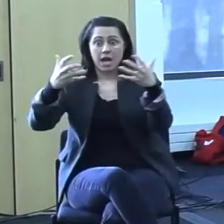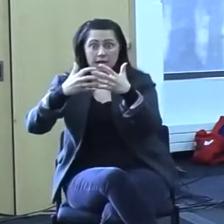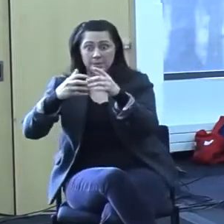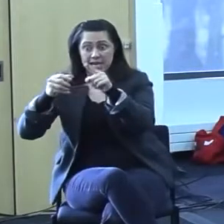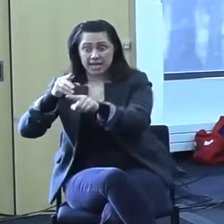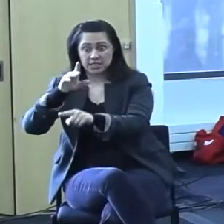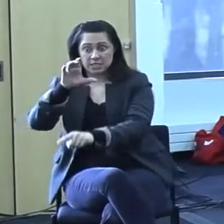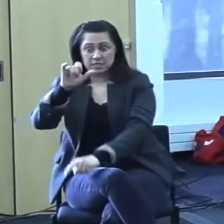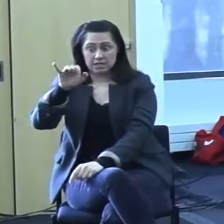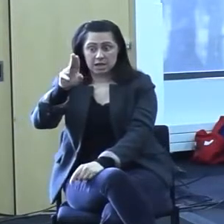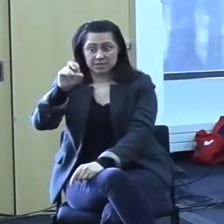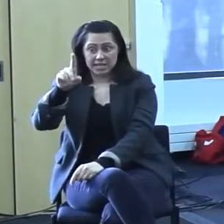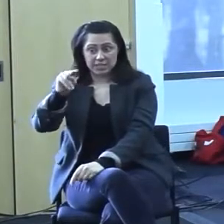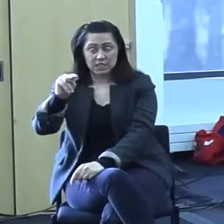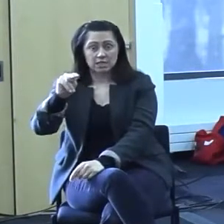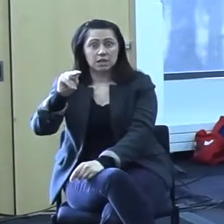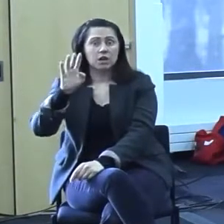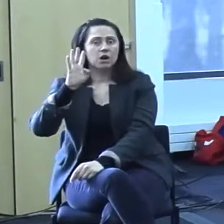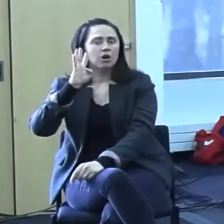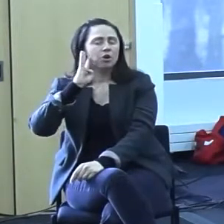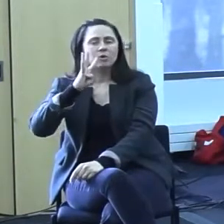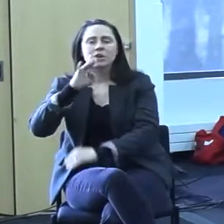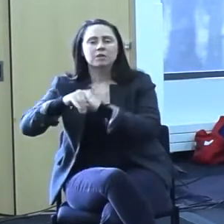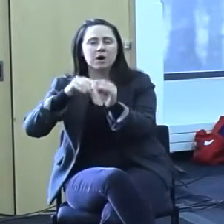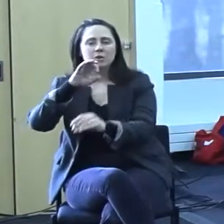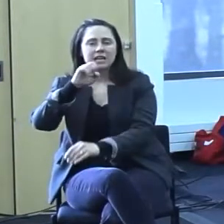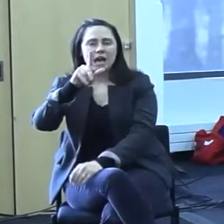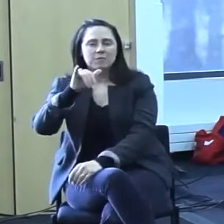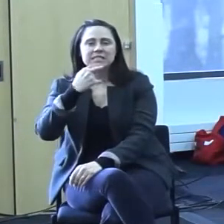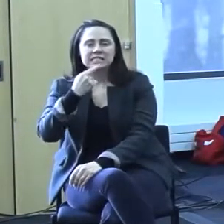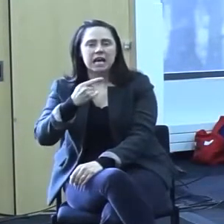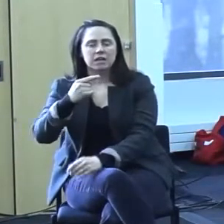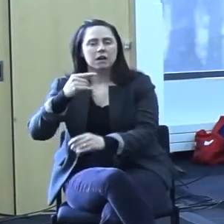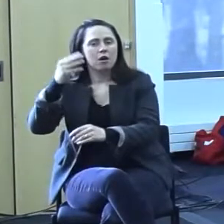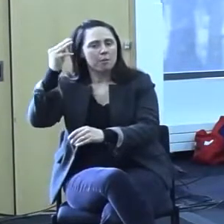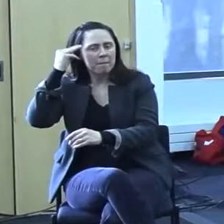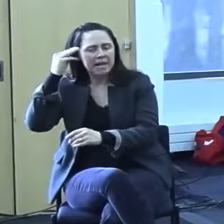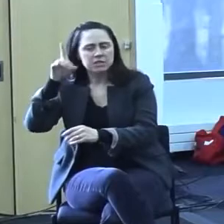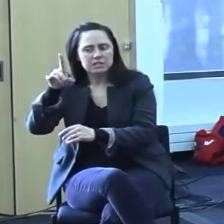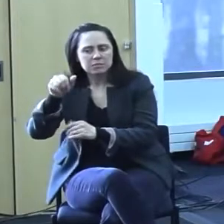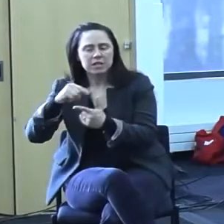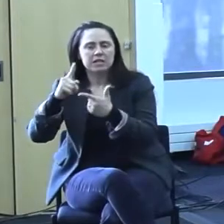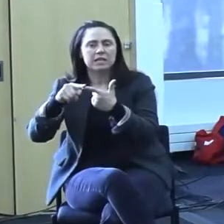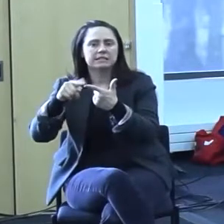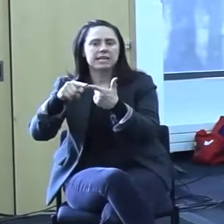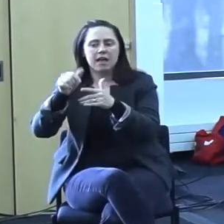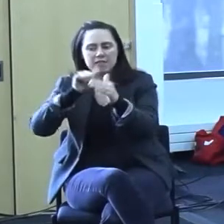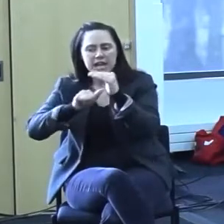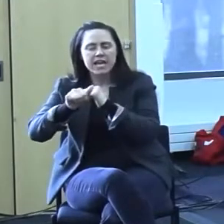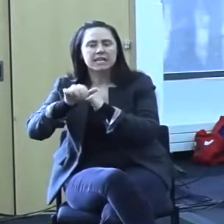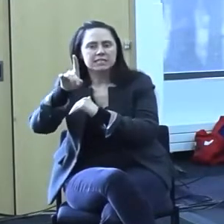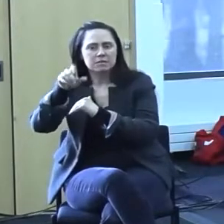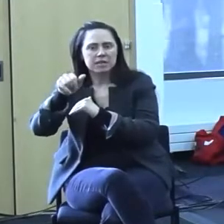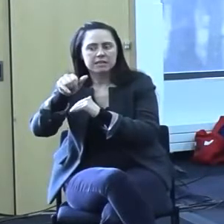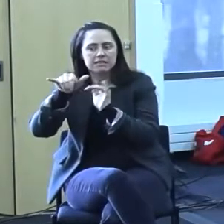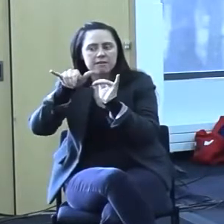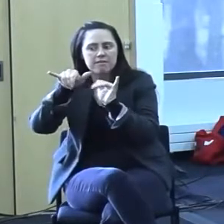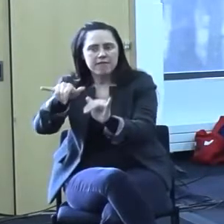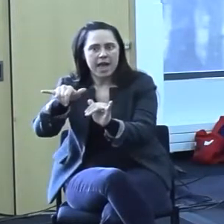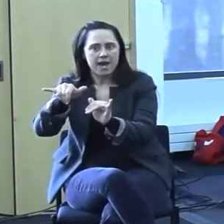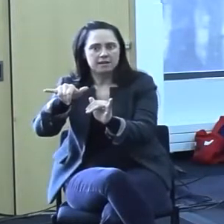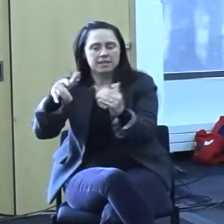Emily is talking about. You know, when we're talking about mental disabilities, when we're talking about the hidden disabilities, is